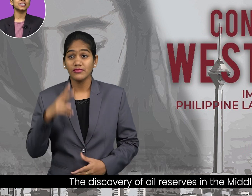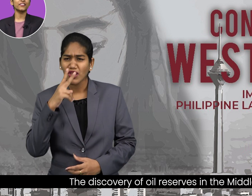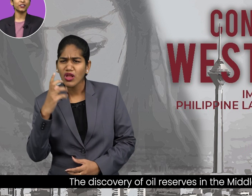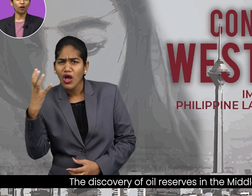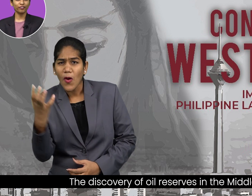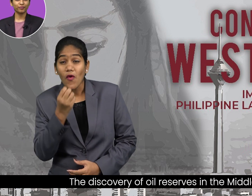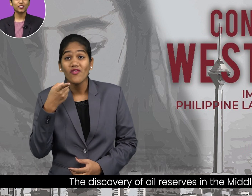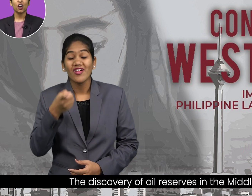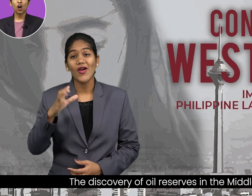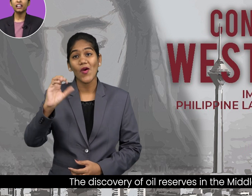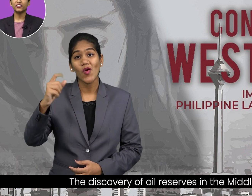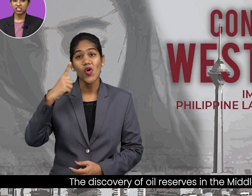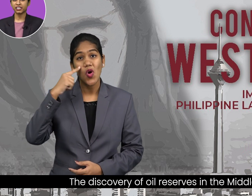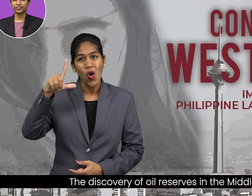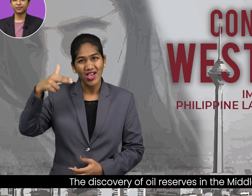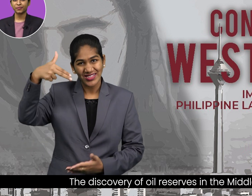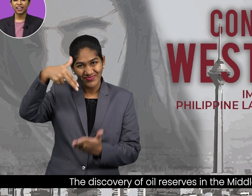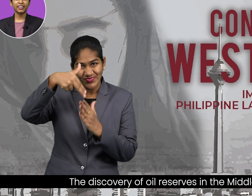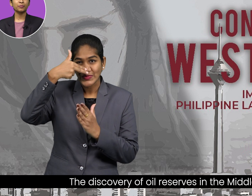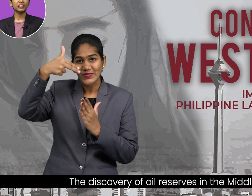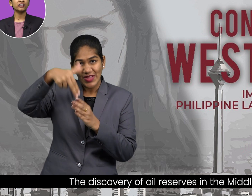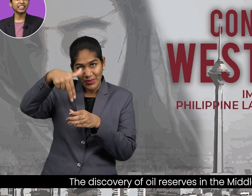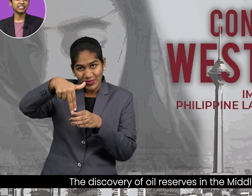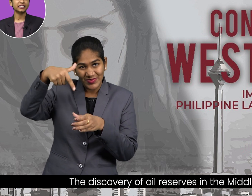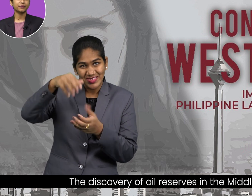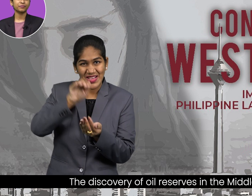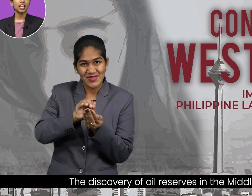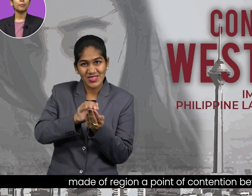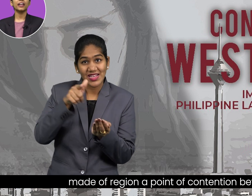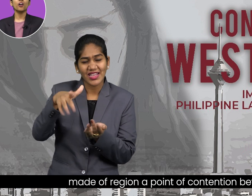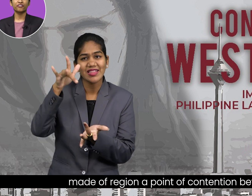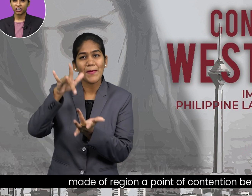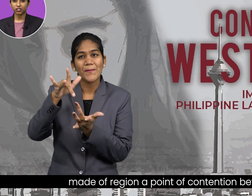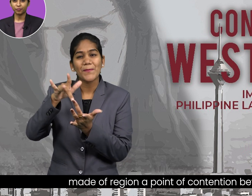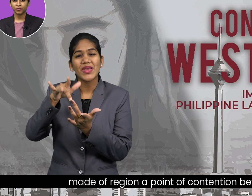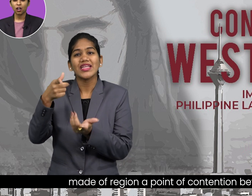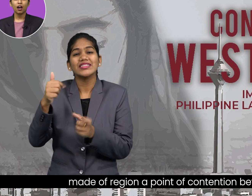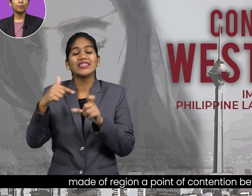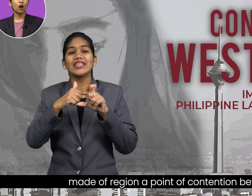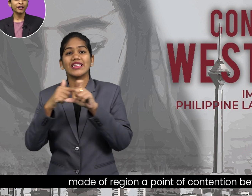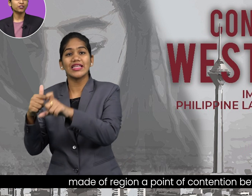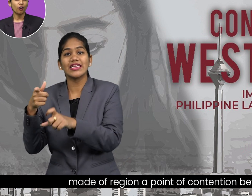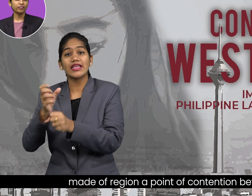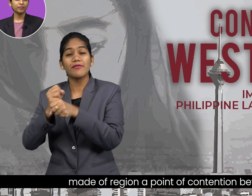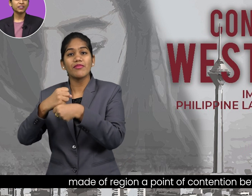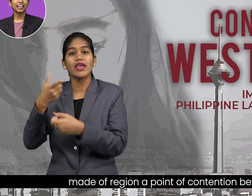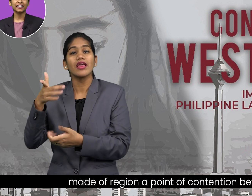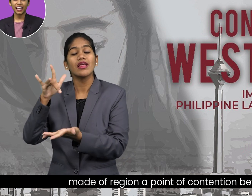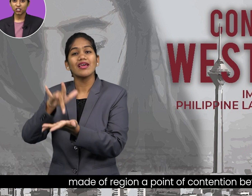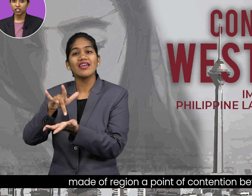The discovery of oil reserves in the Middle East made of region a point